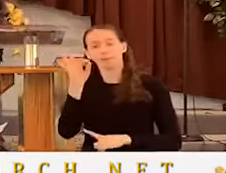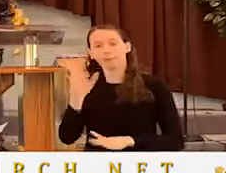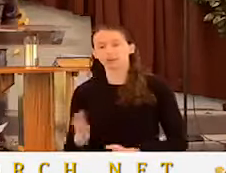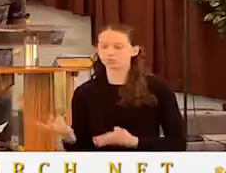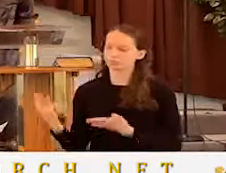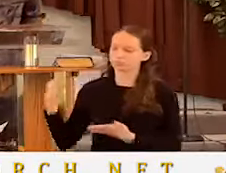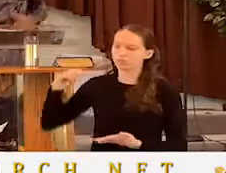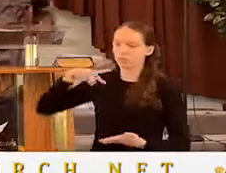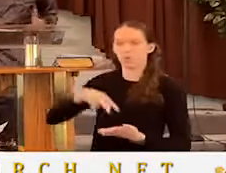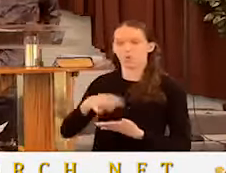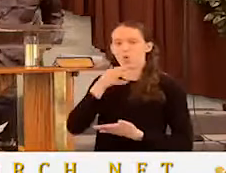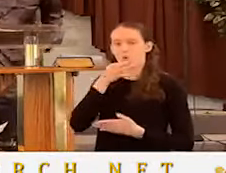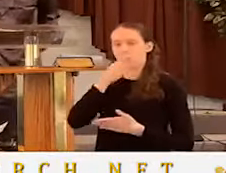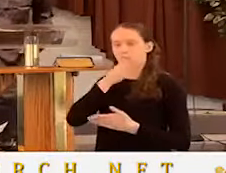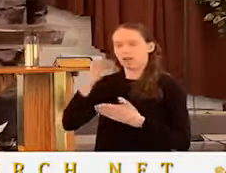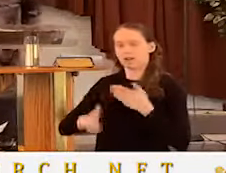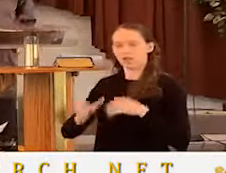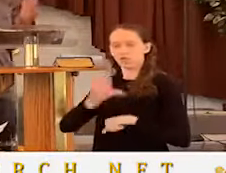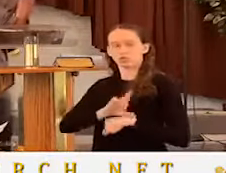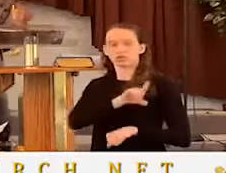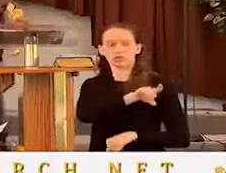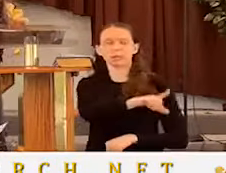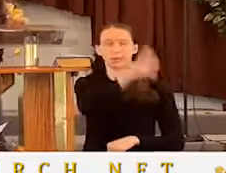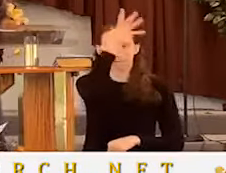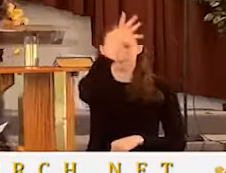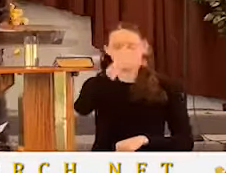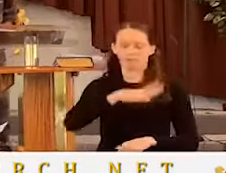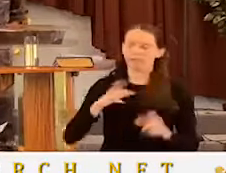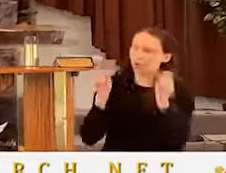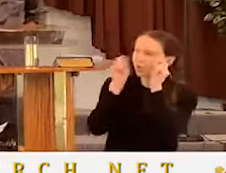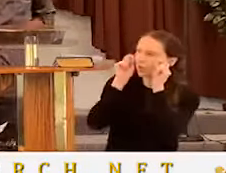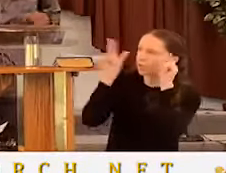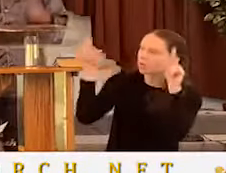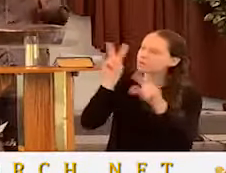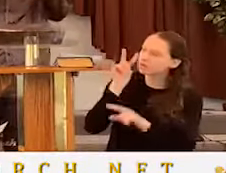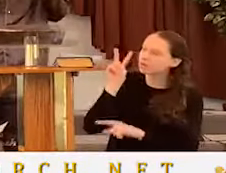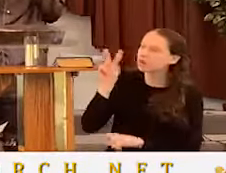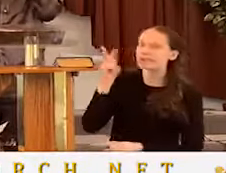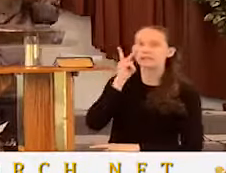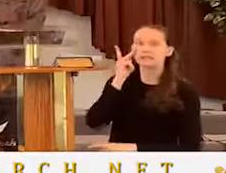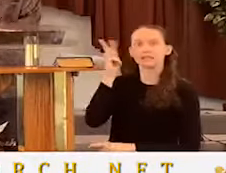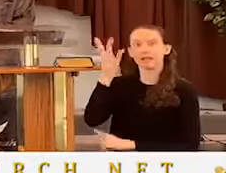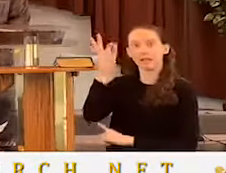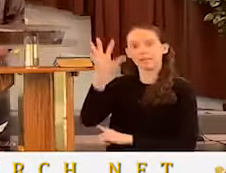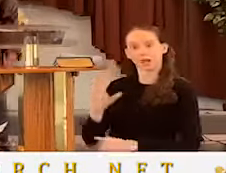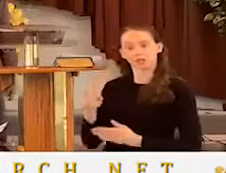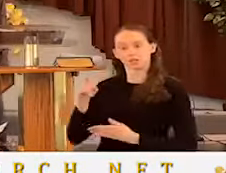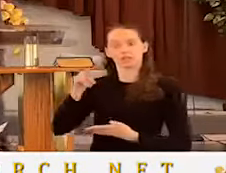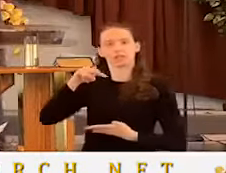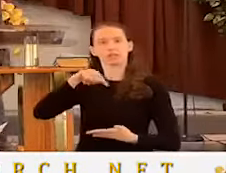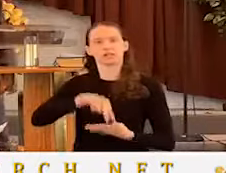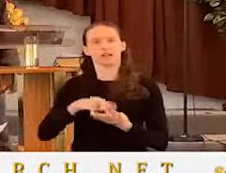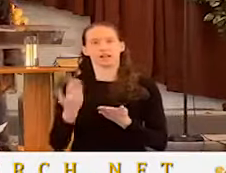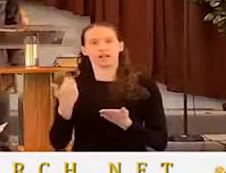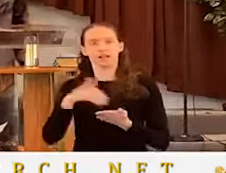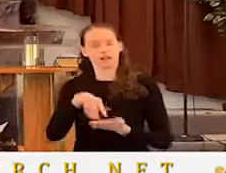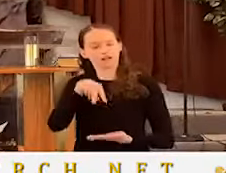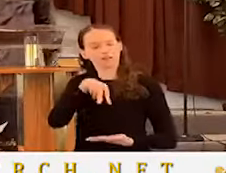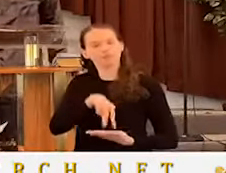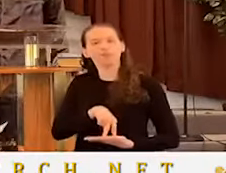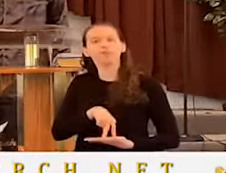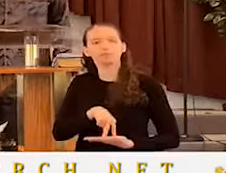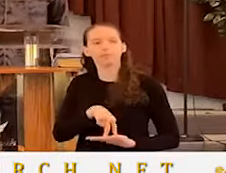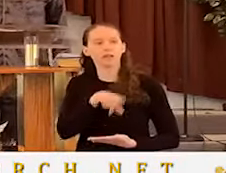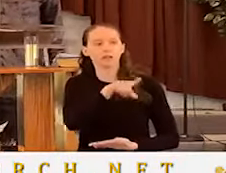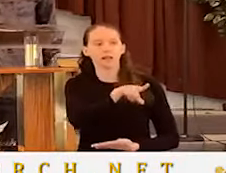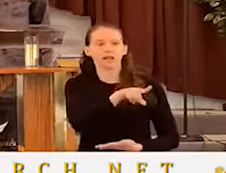the benediction. That's when the old deacon woke up out of his sleep and saw the pastor standing back at the podium.